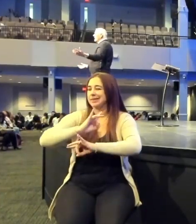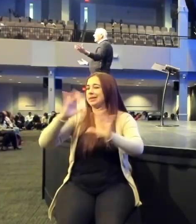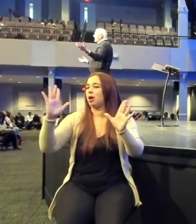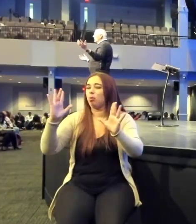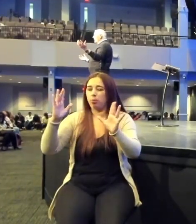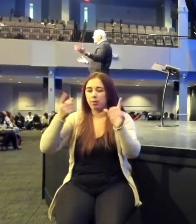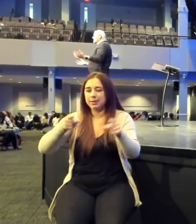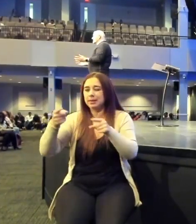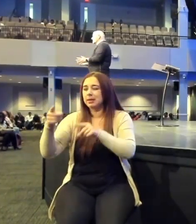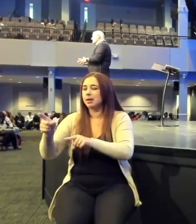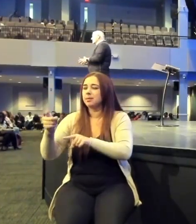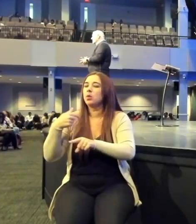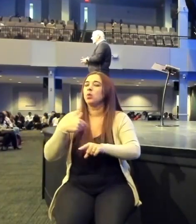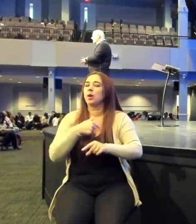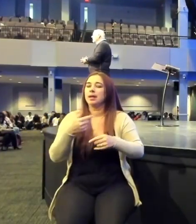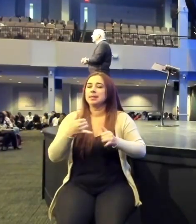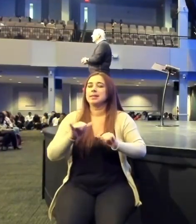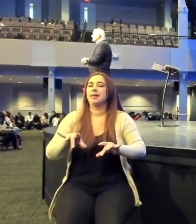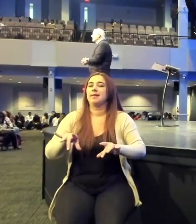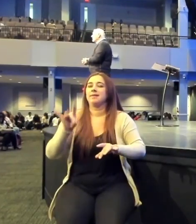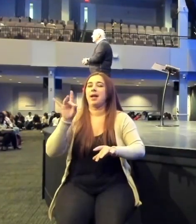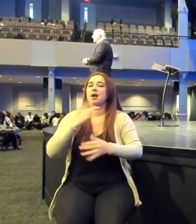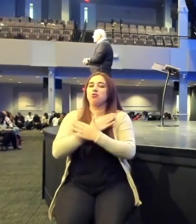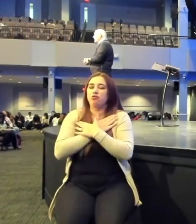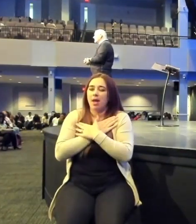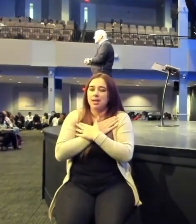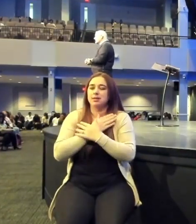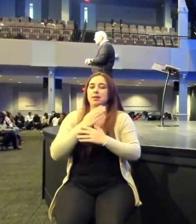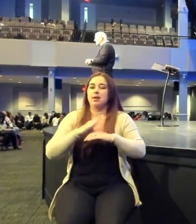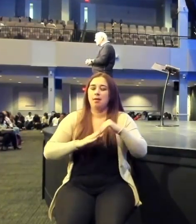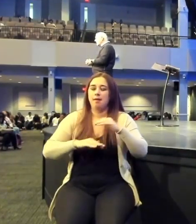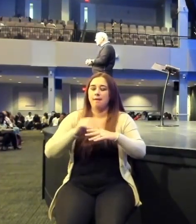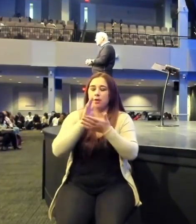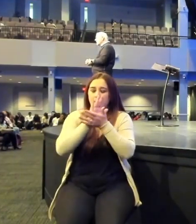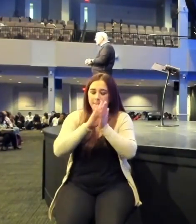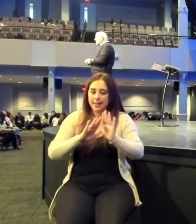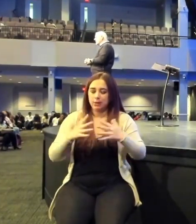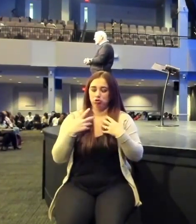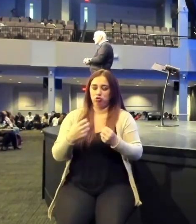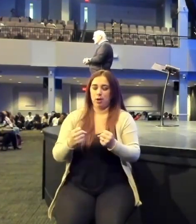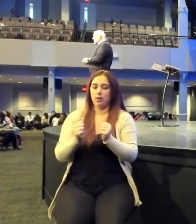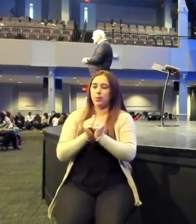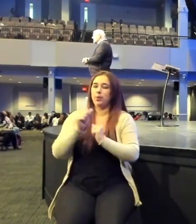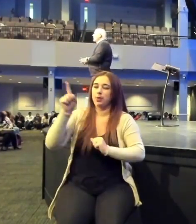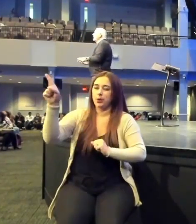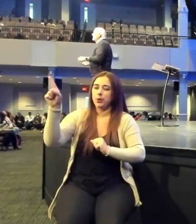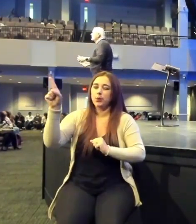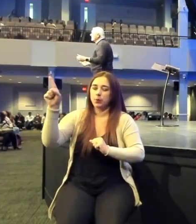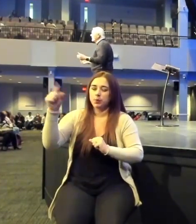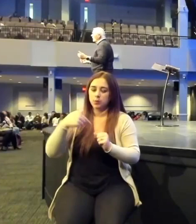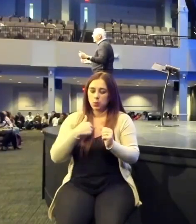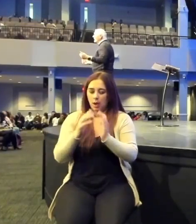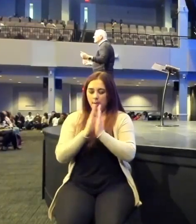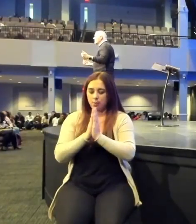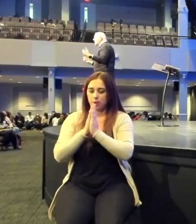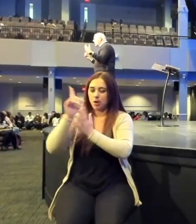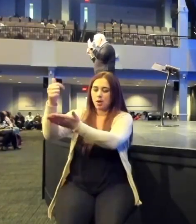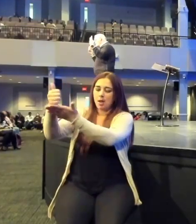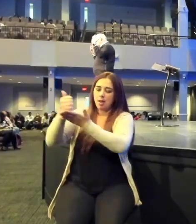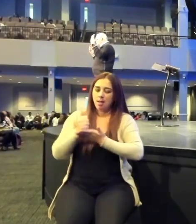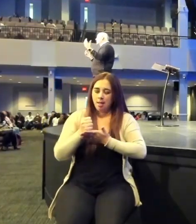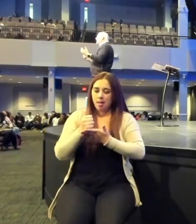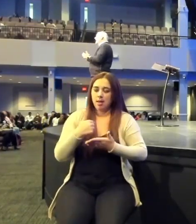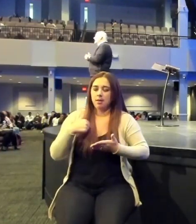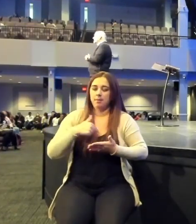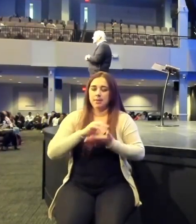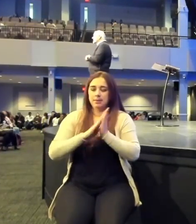find our rest, our comfort, our peace, our strength in you. So I pray that you would help us to be